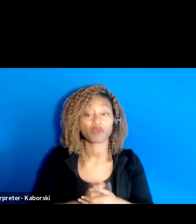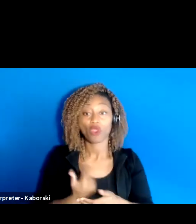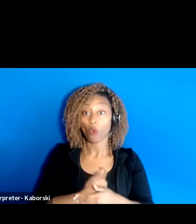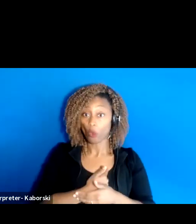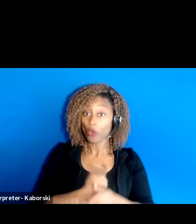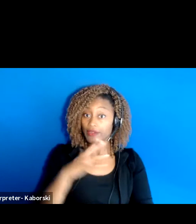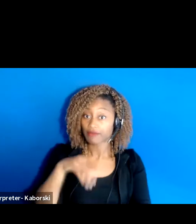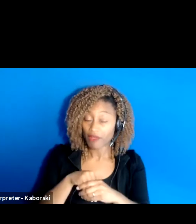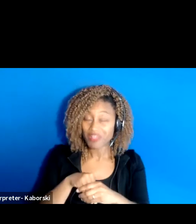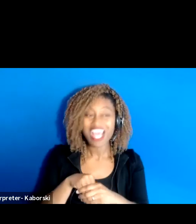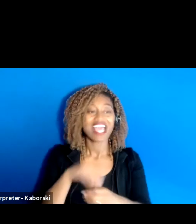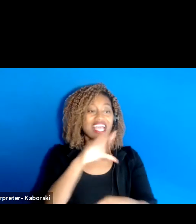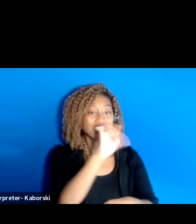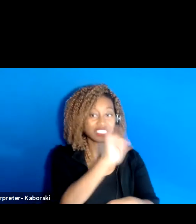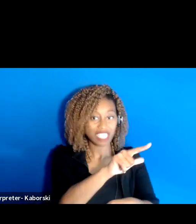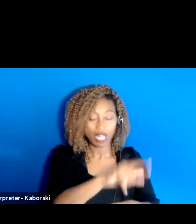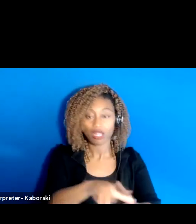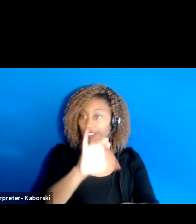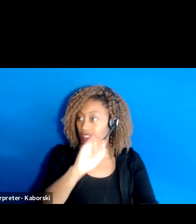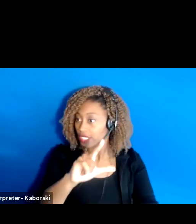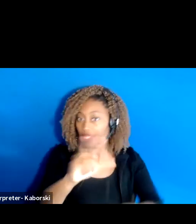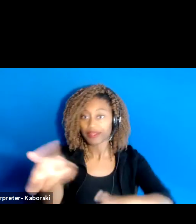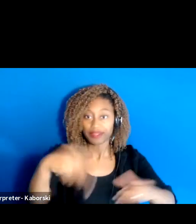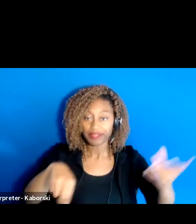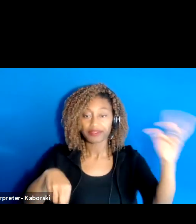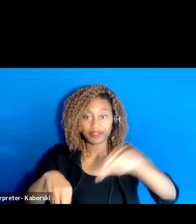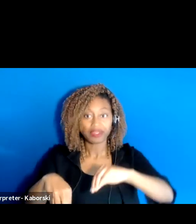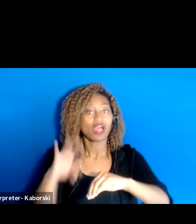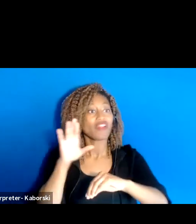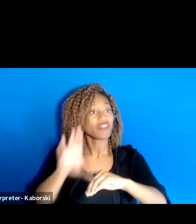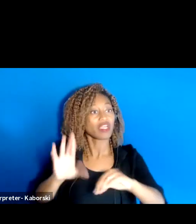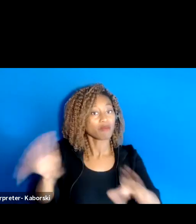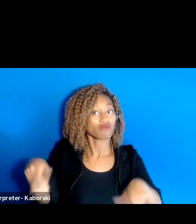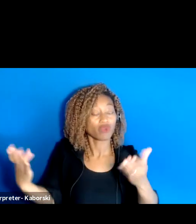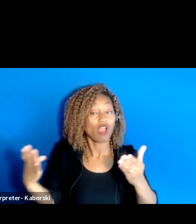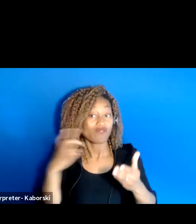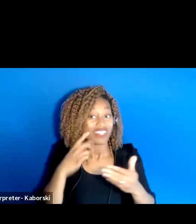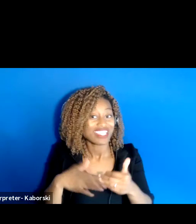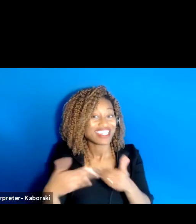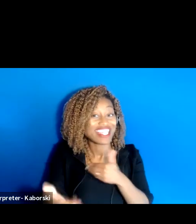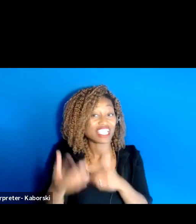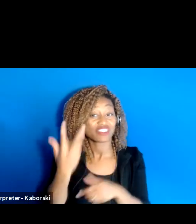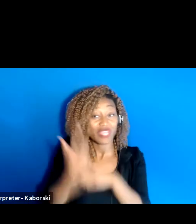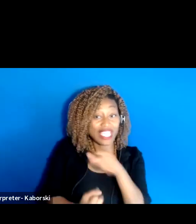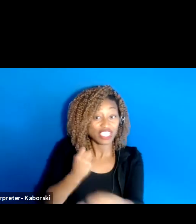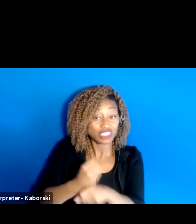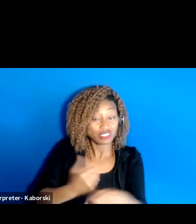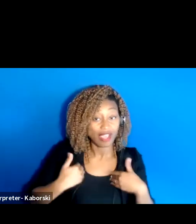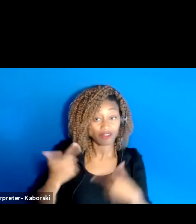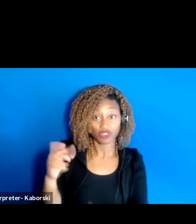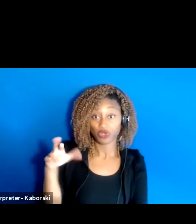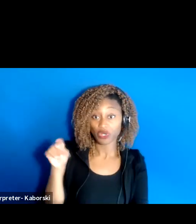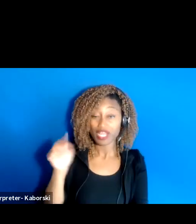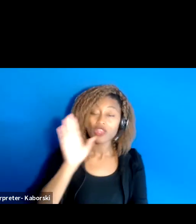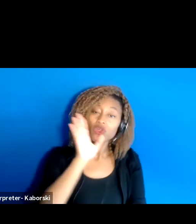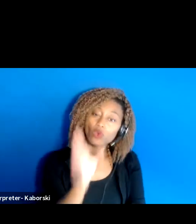included the SILs in that proposal. So over the next 3 years of them having that grant, they are going